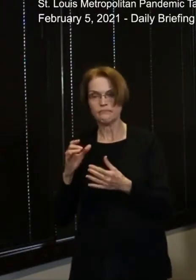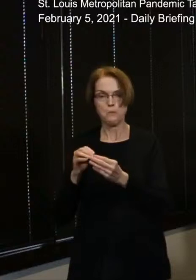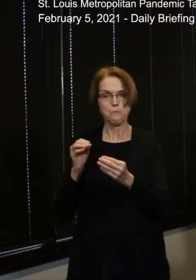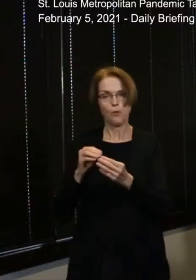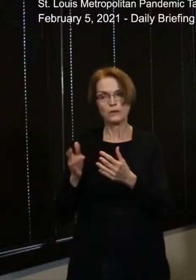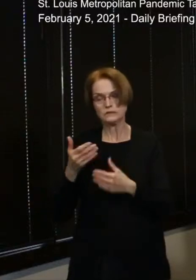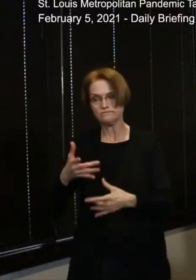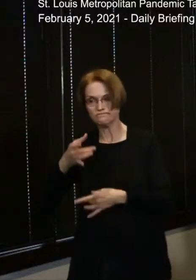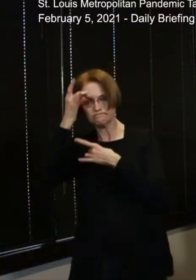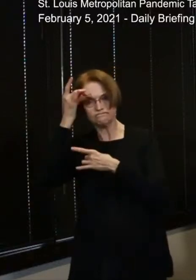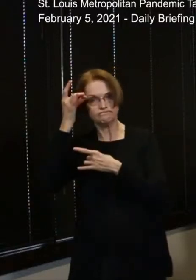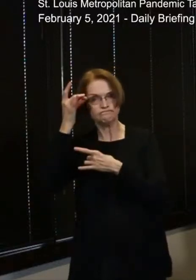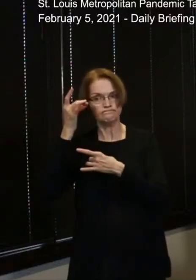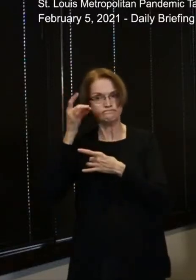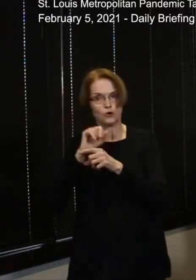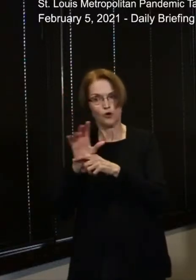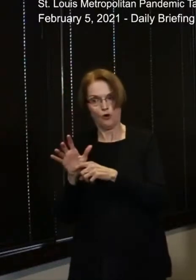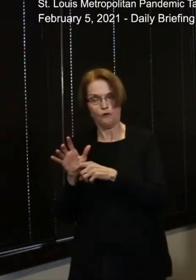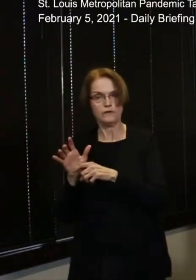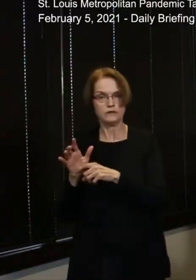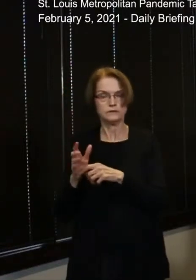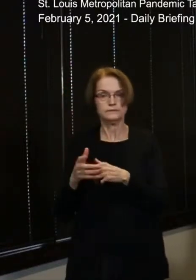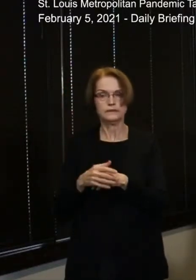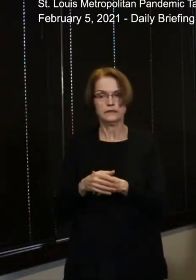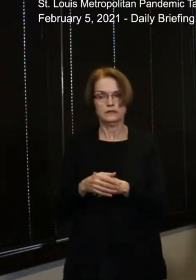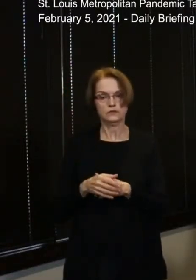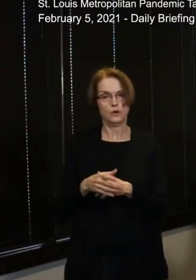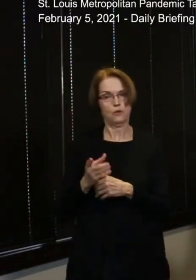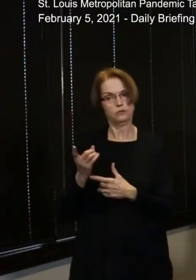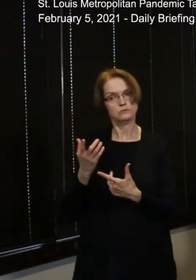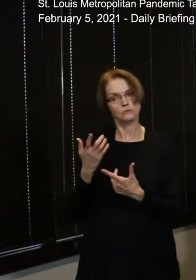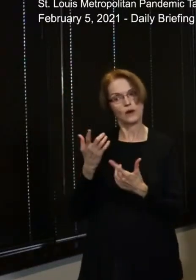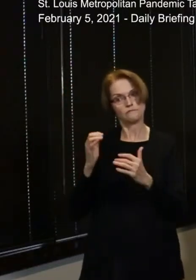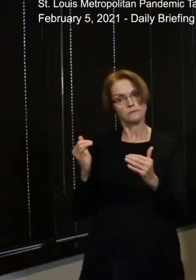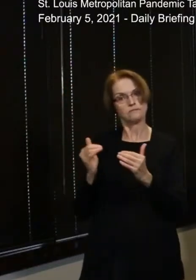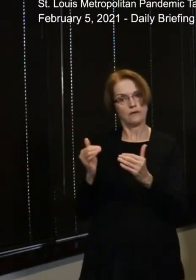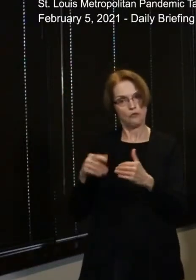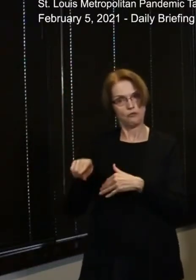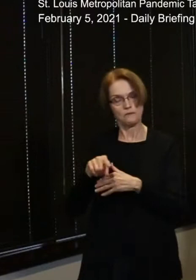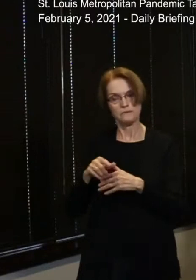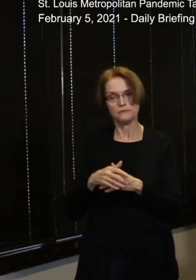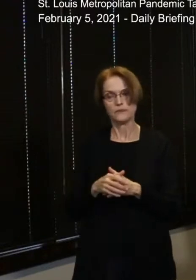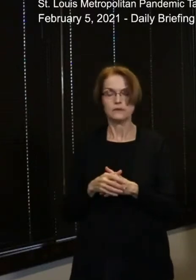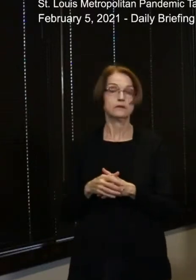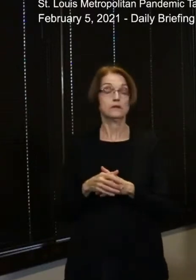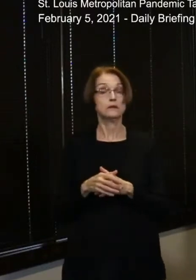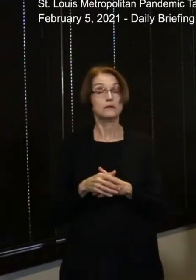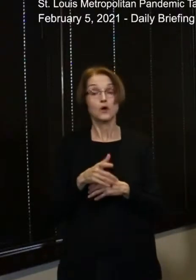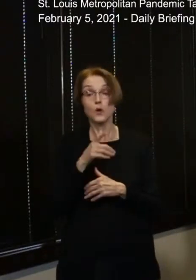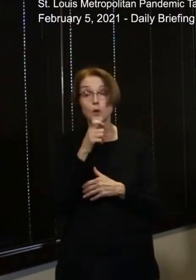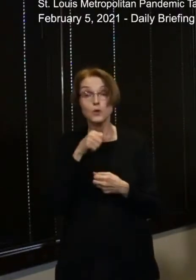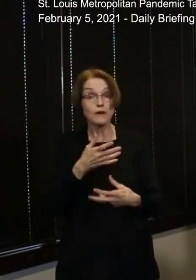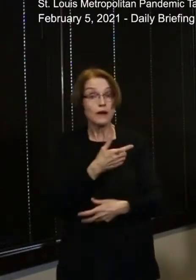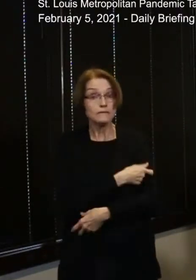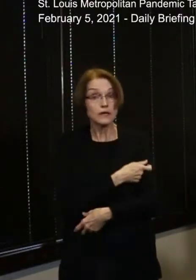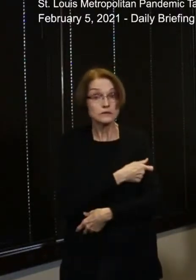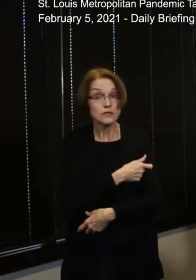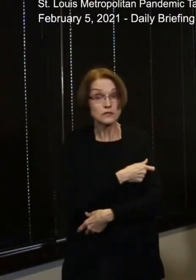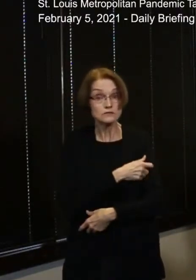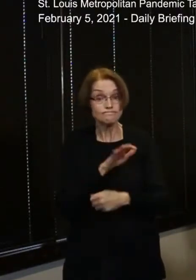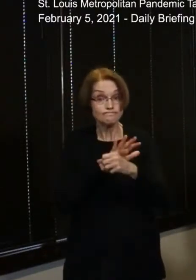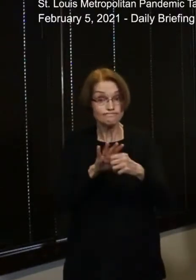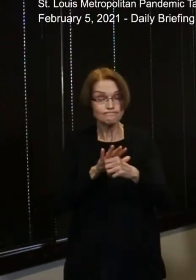the community as a task force system. Our biggest vaccinators in the region are our healthcare